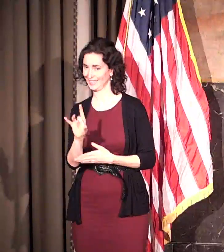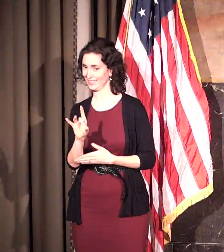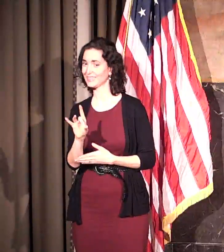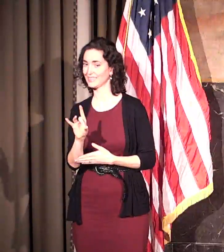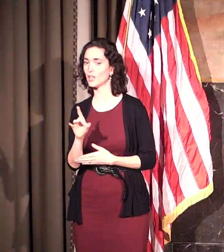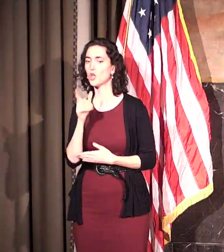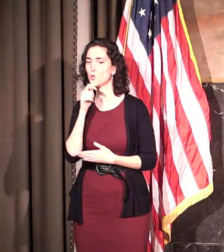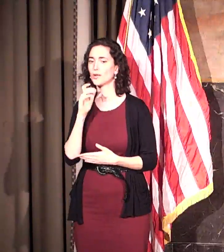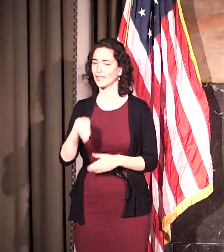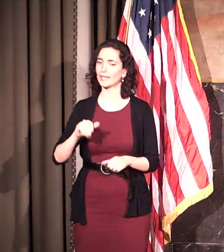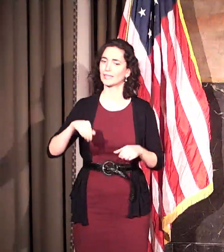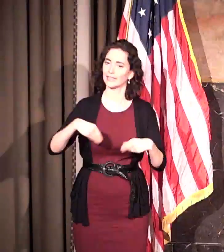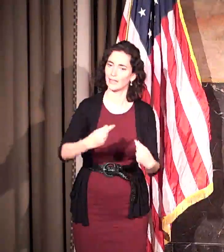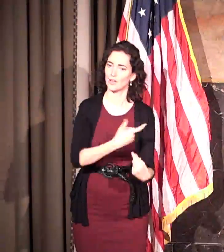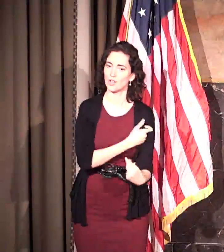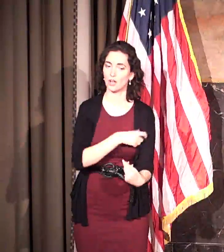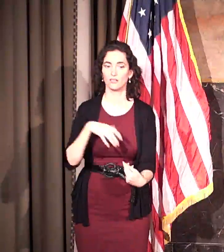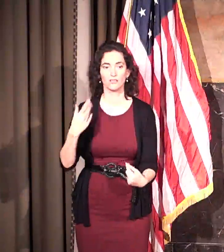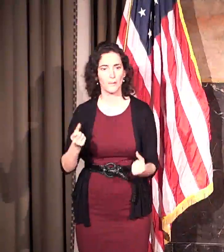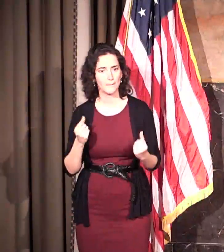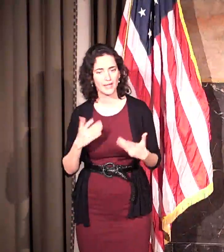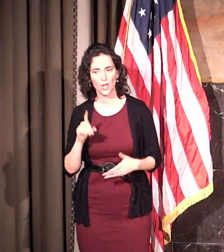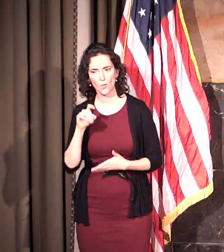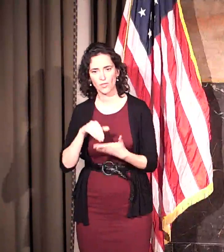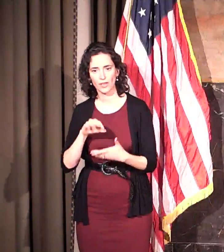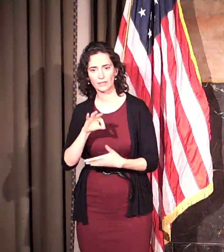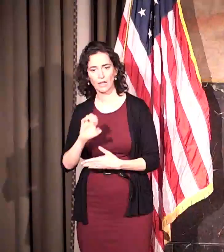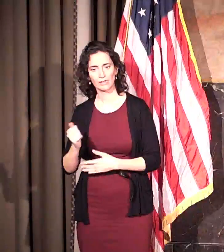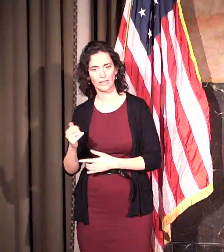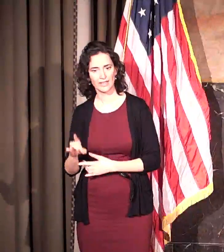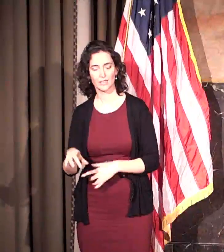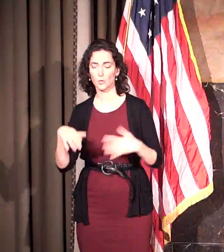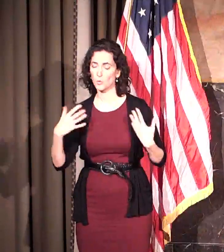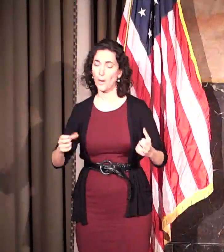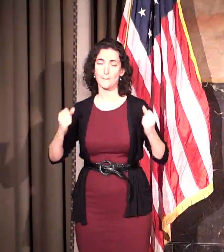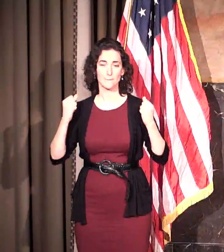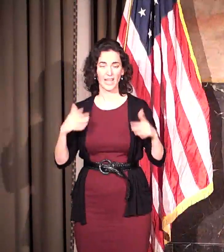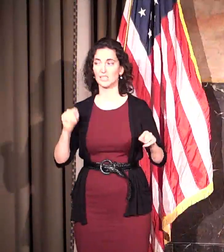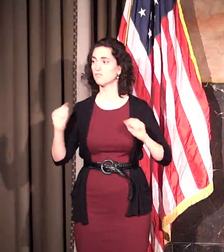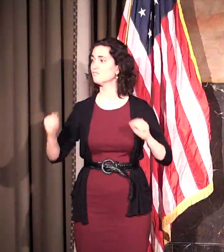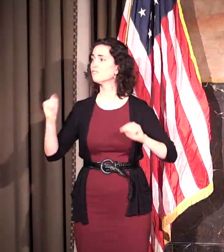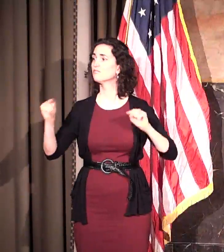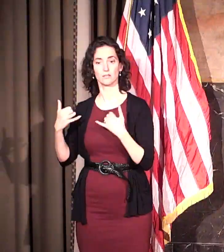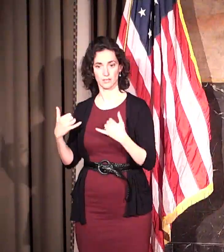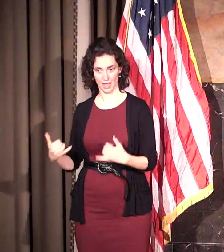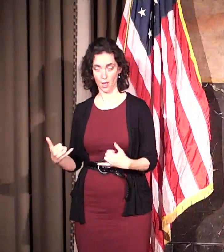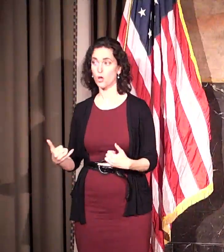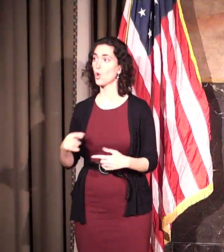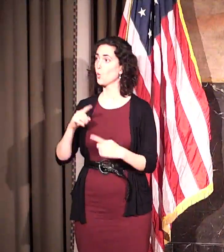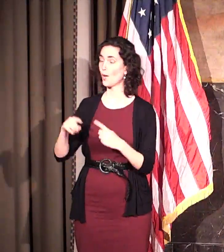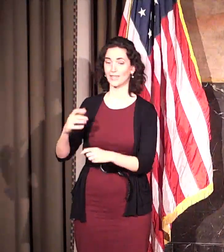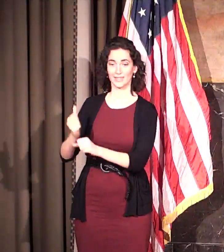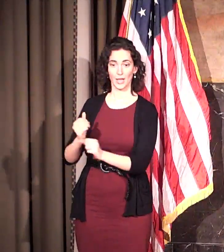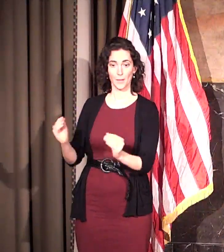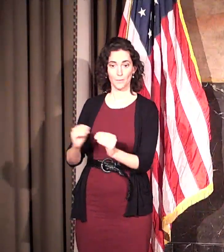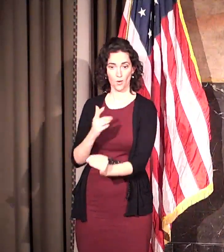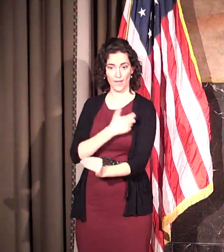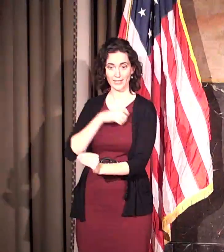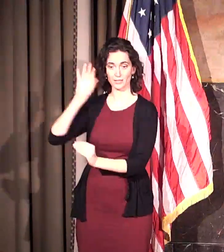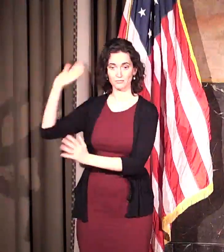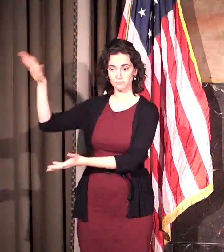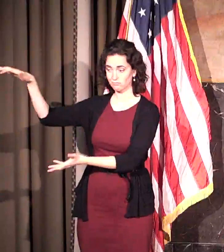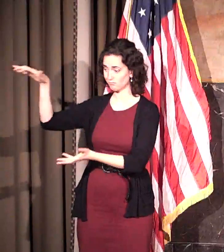1,918. That's a lot. That's a large number for a state. Vaccine becomes available over